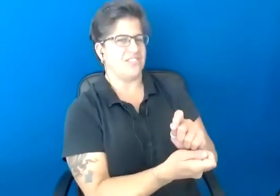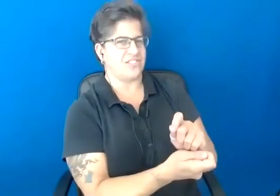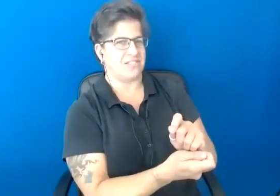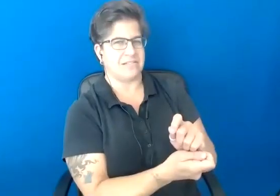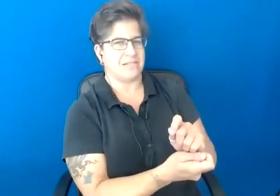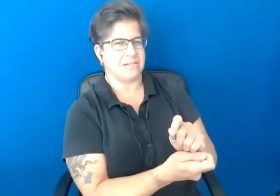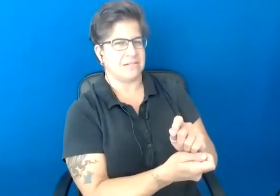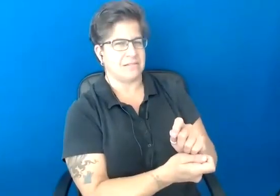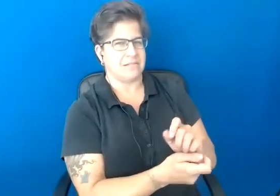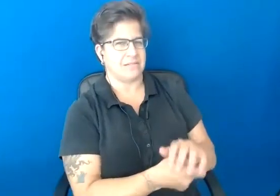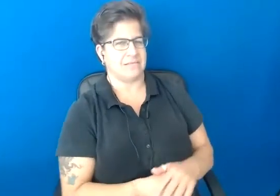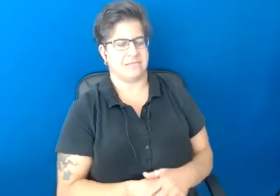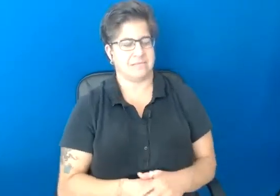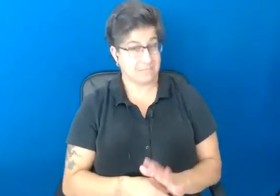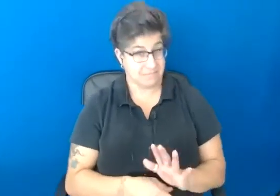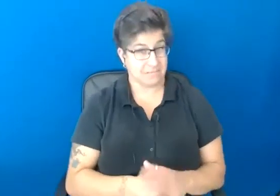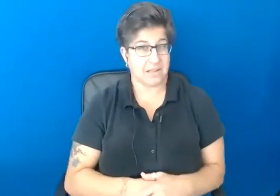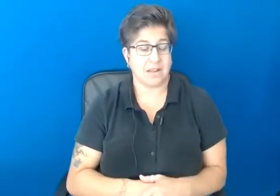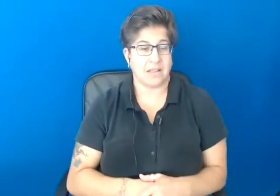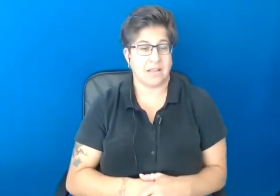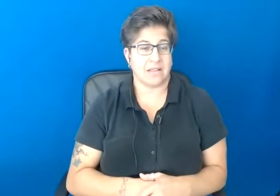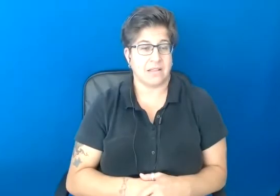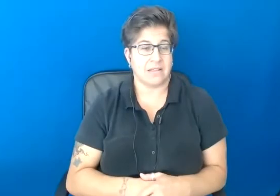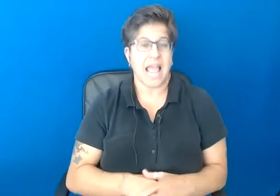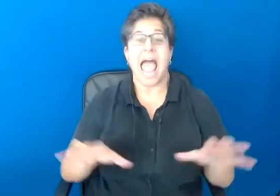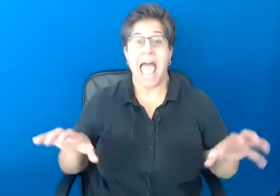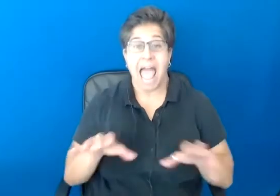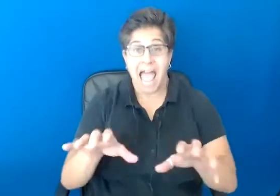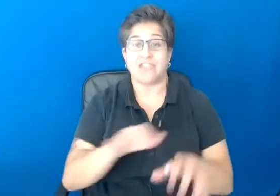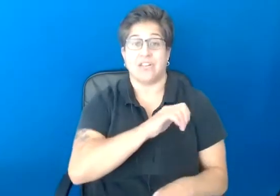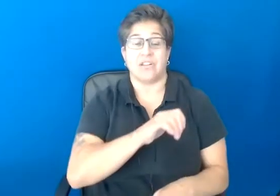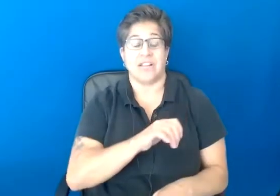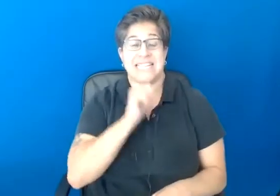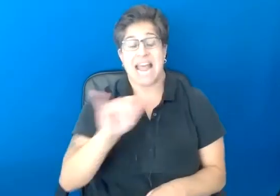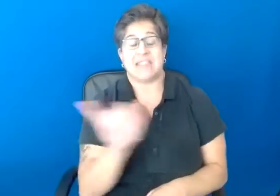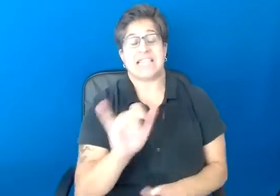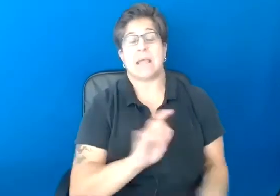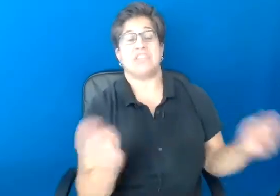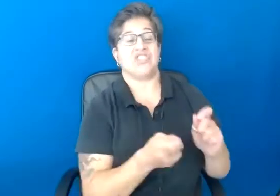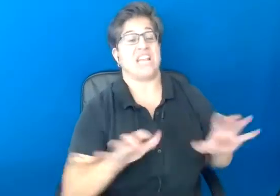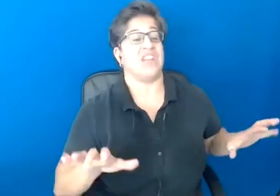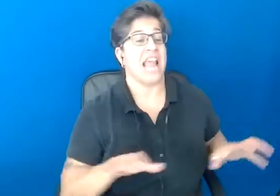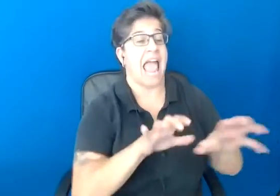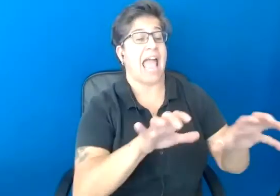to a place where I could begin to breathe more deeply and to